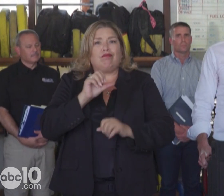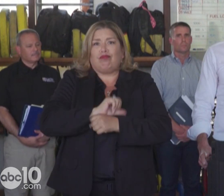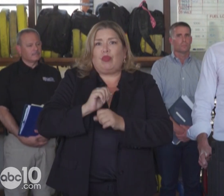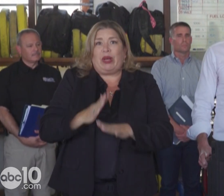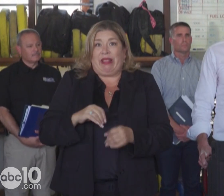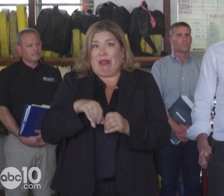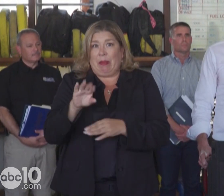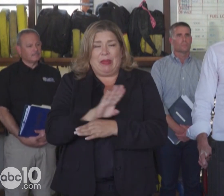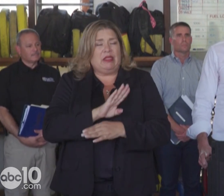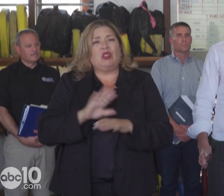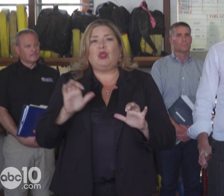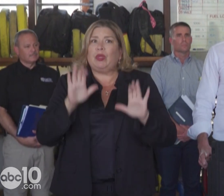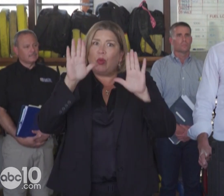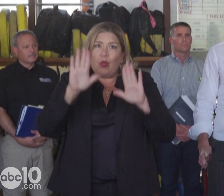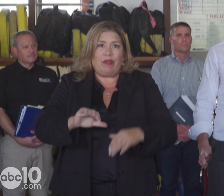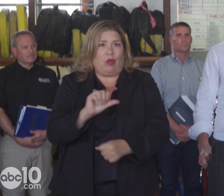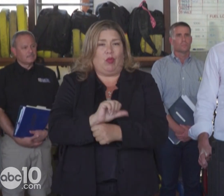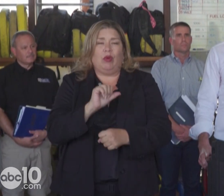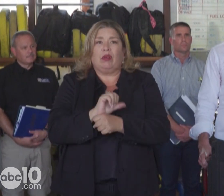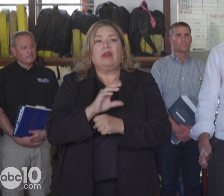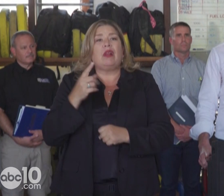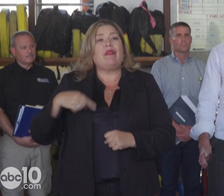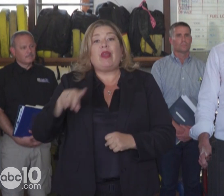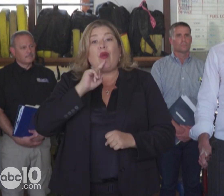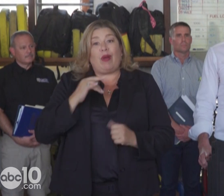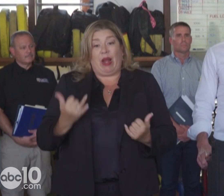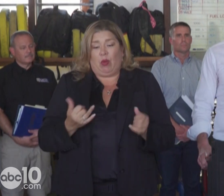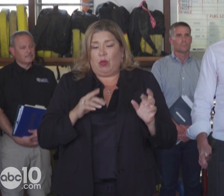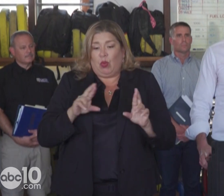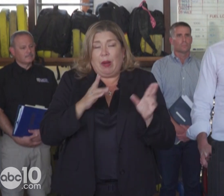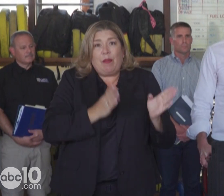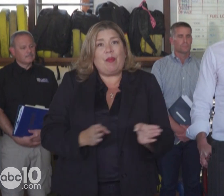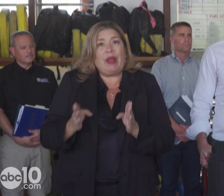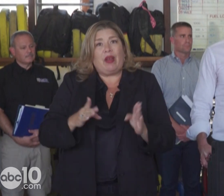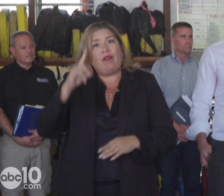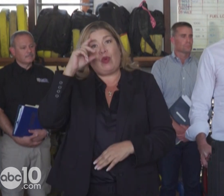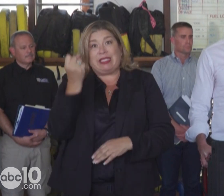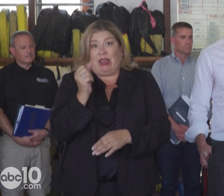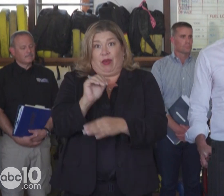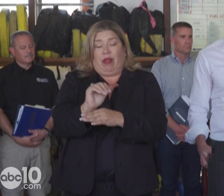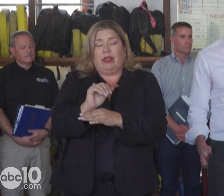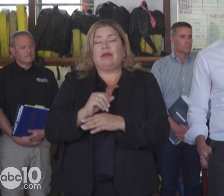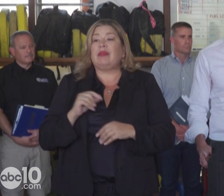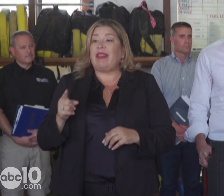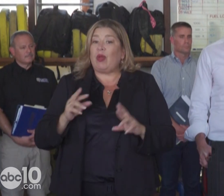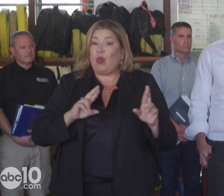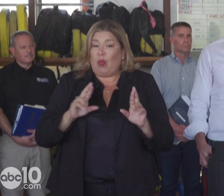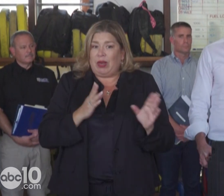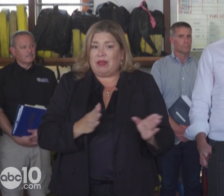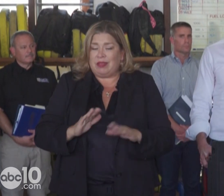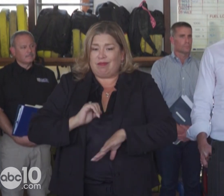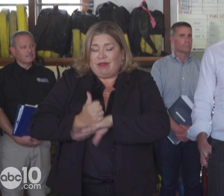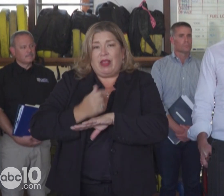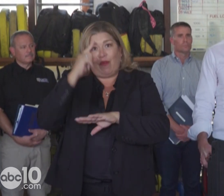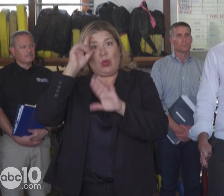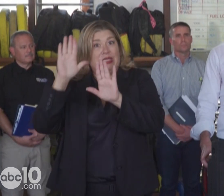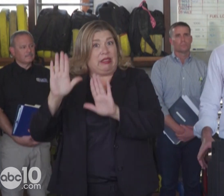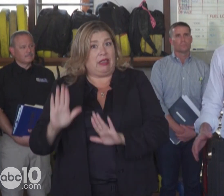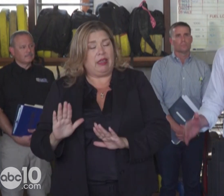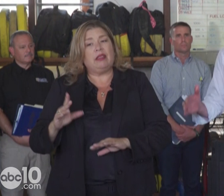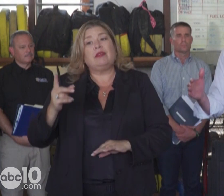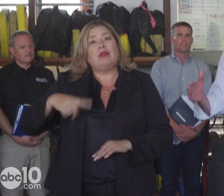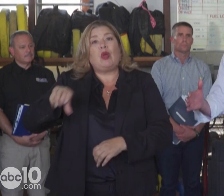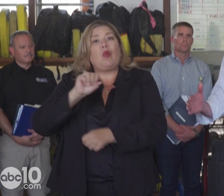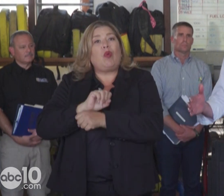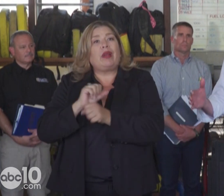business doing heroic work, and they are preparing for Saturday night. They're preparing for Sunday, and they are